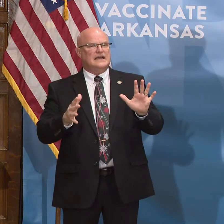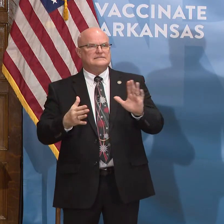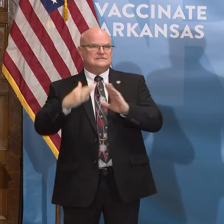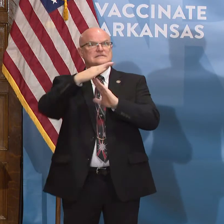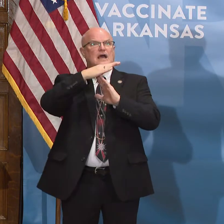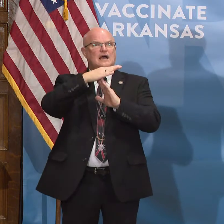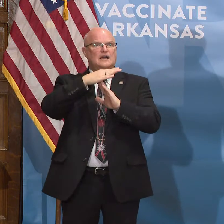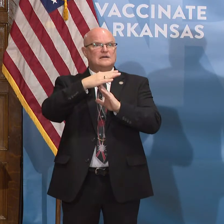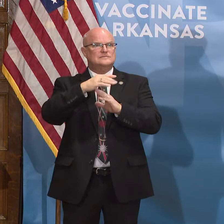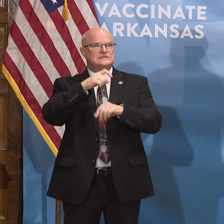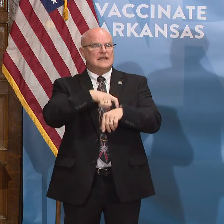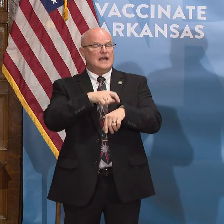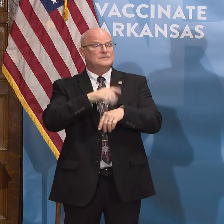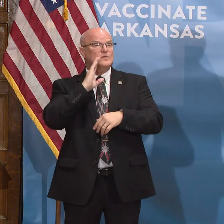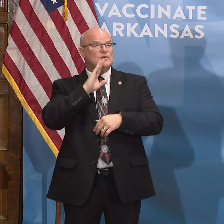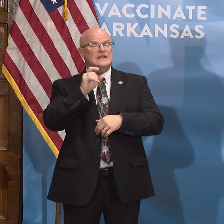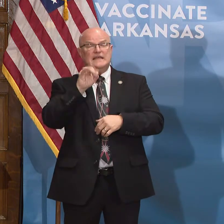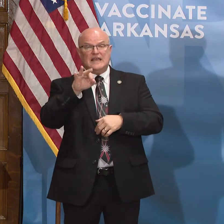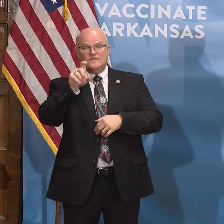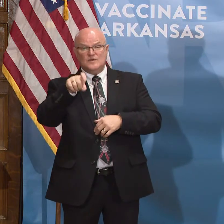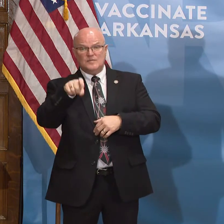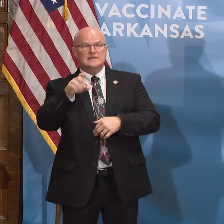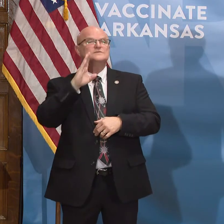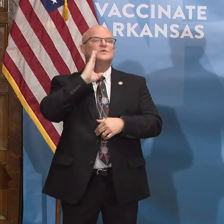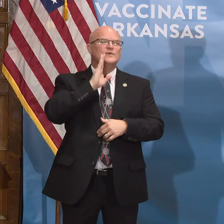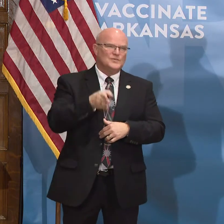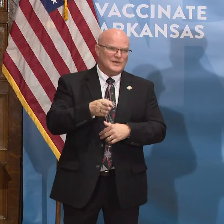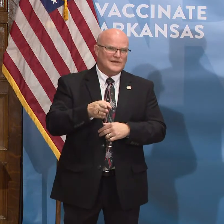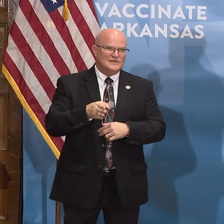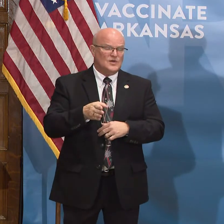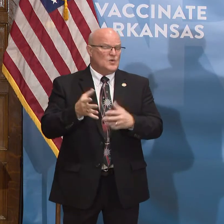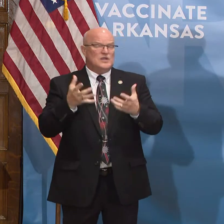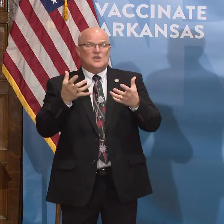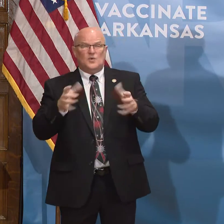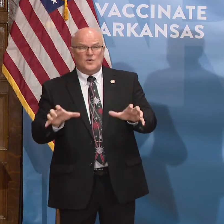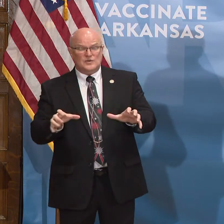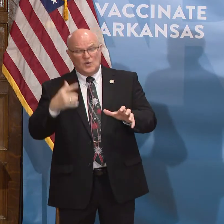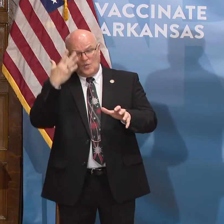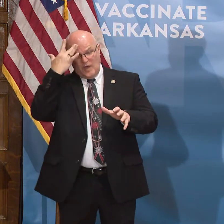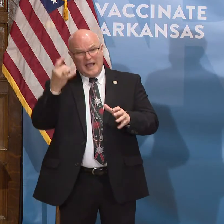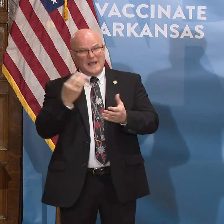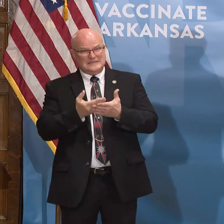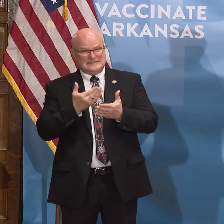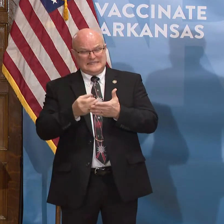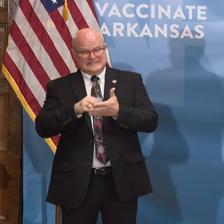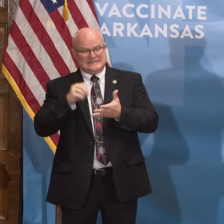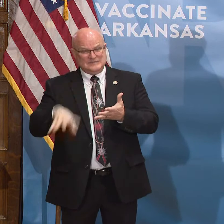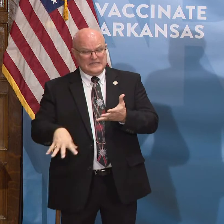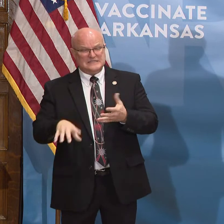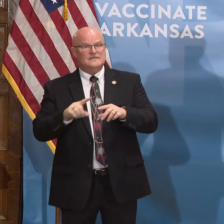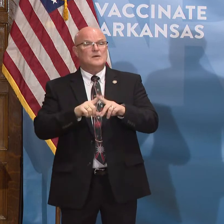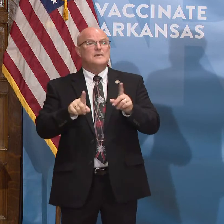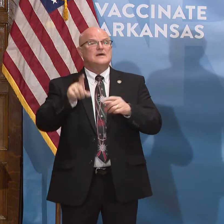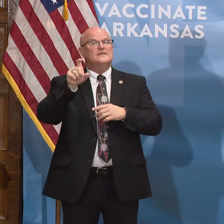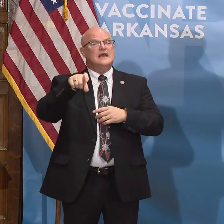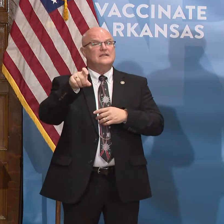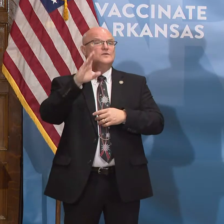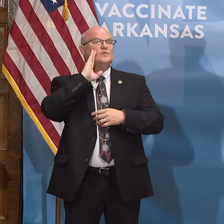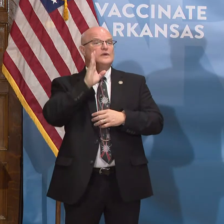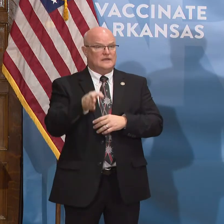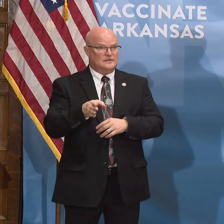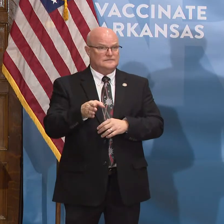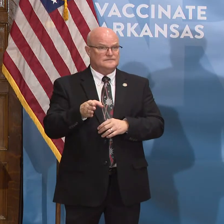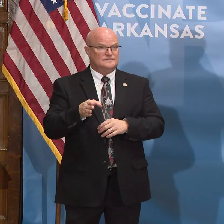be prepared to do it again if we have to. We don't want to do that because it costs a lot of money. But if we have to, we